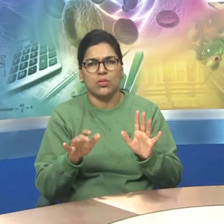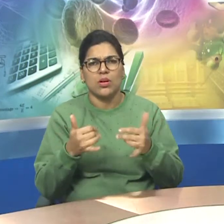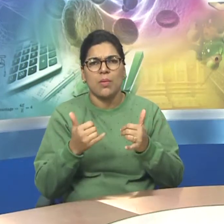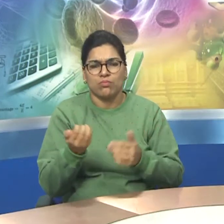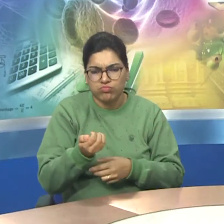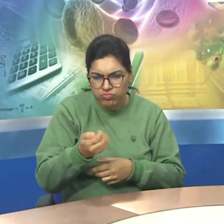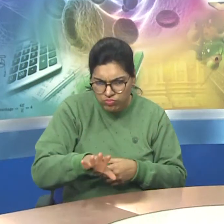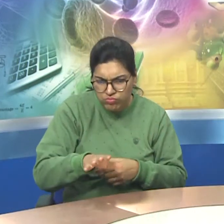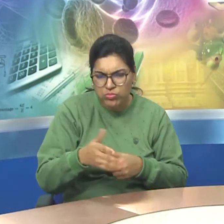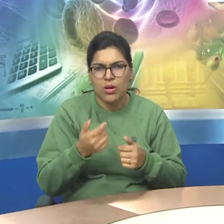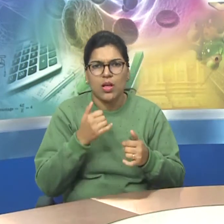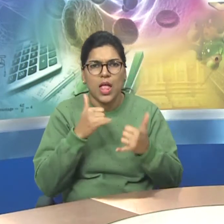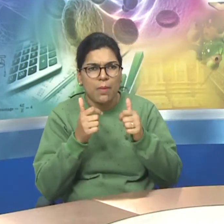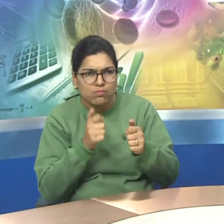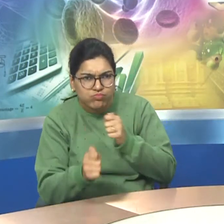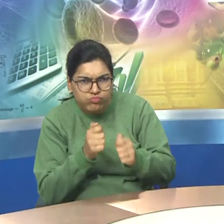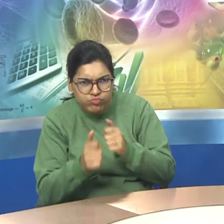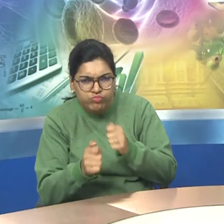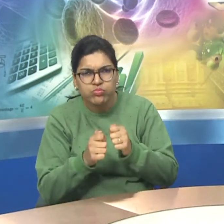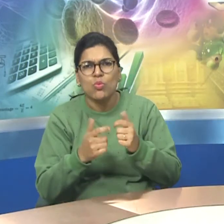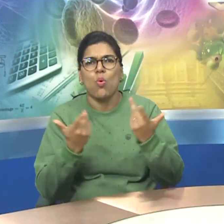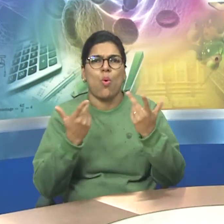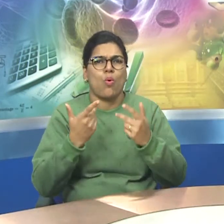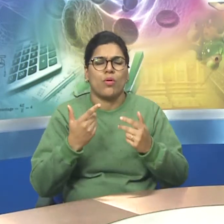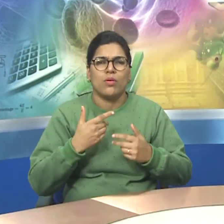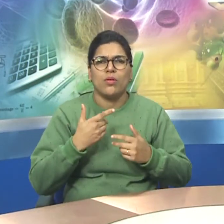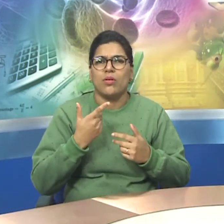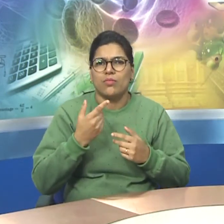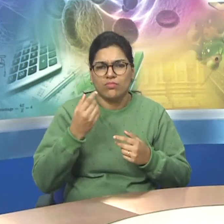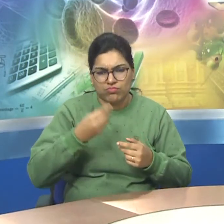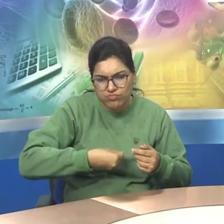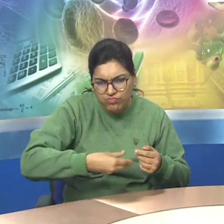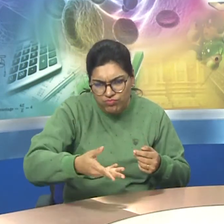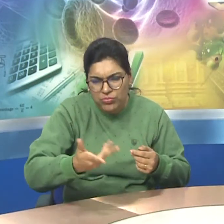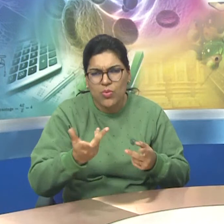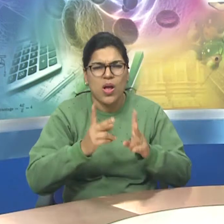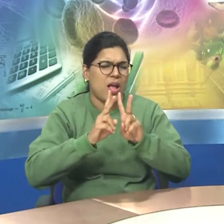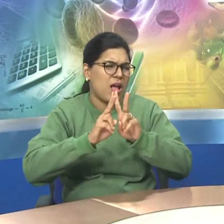of image is playing a game. There are different types of games